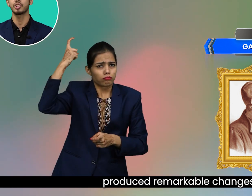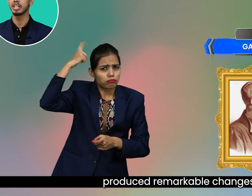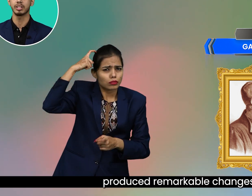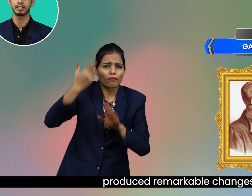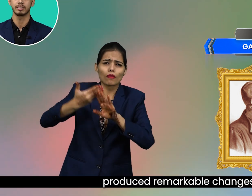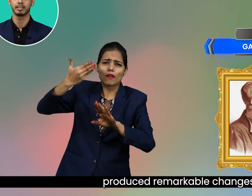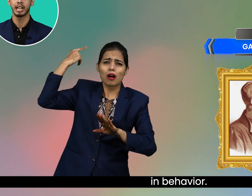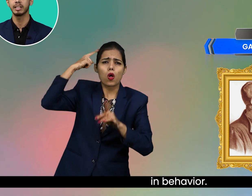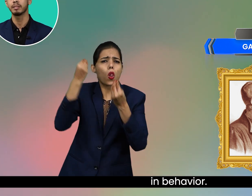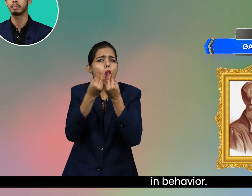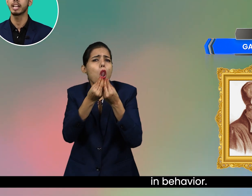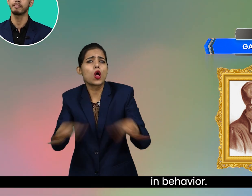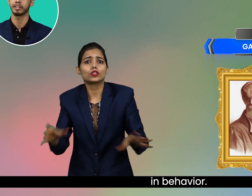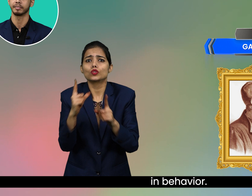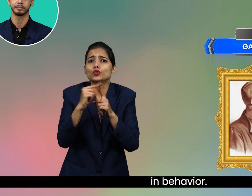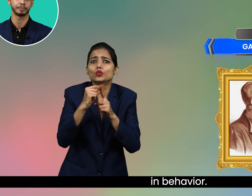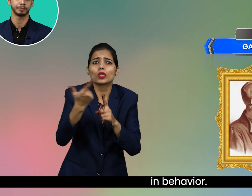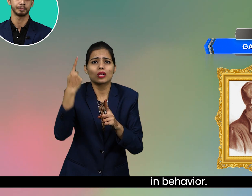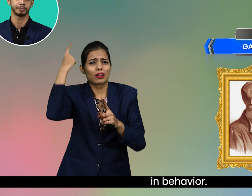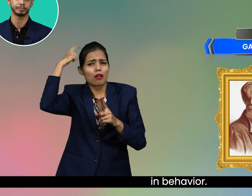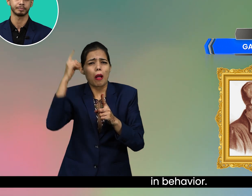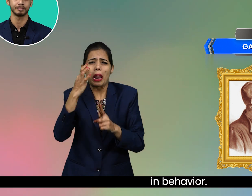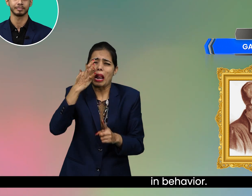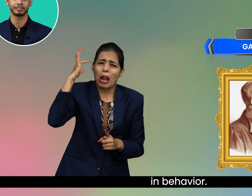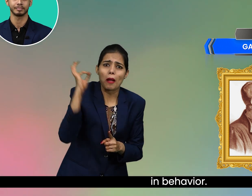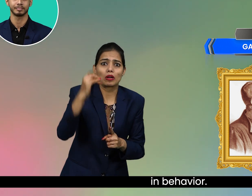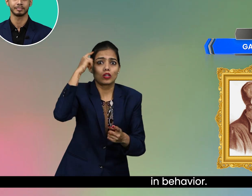remarkable changes in behavior.